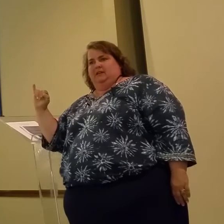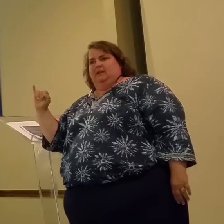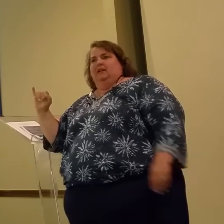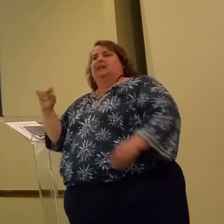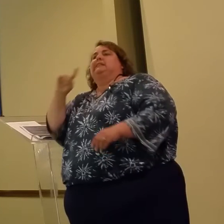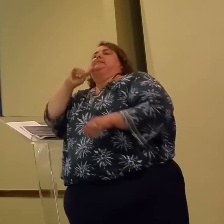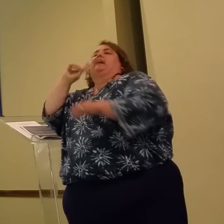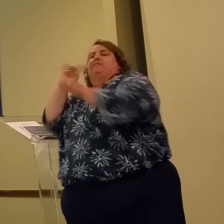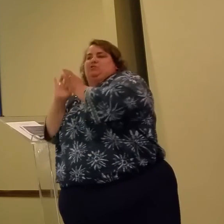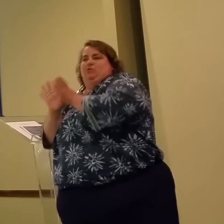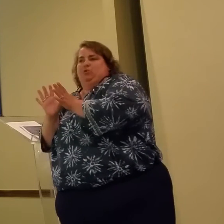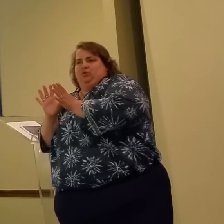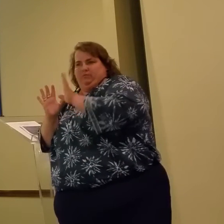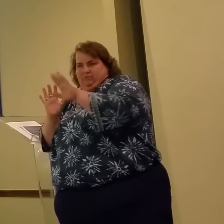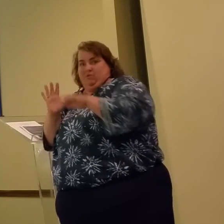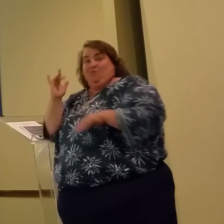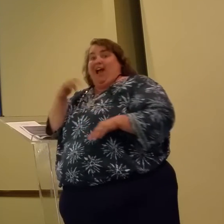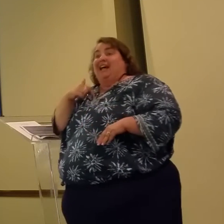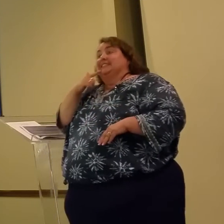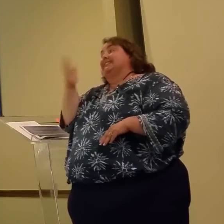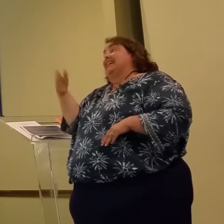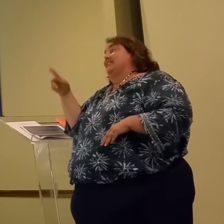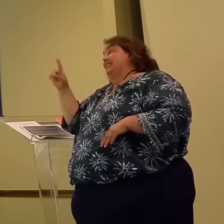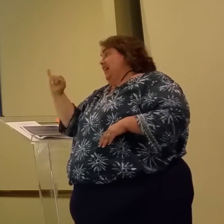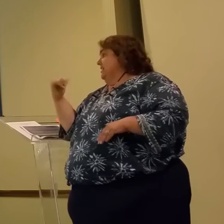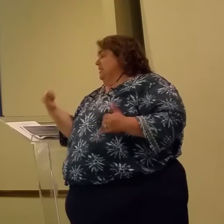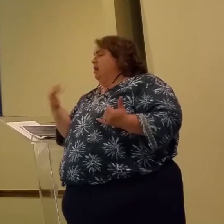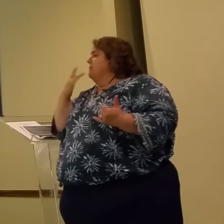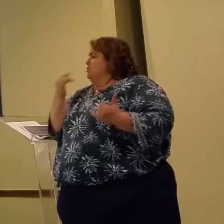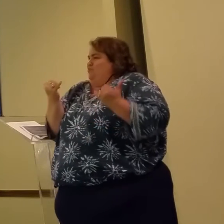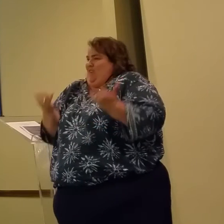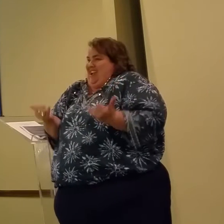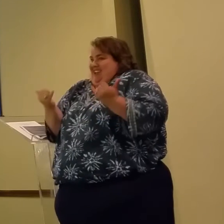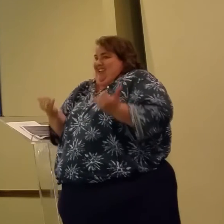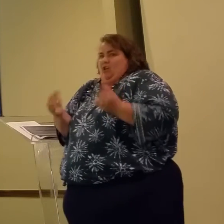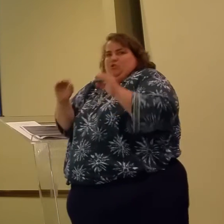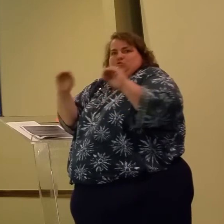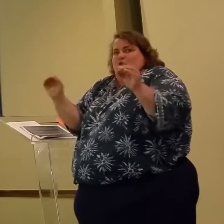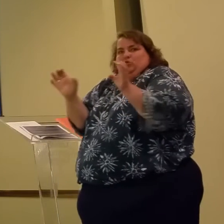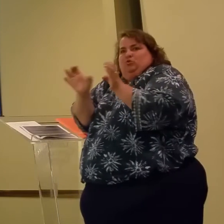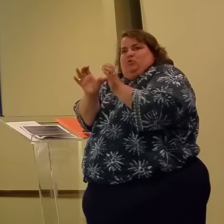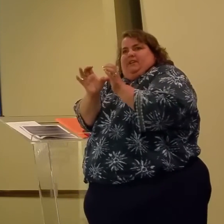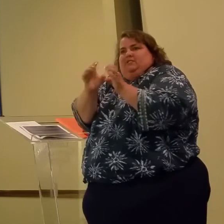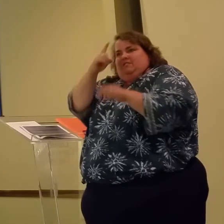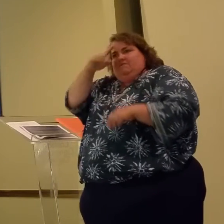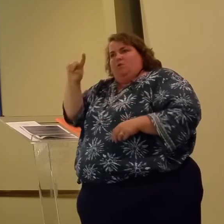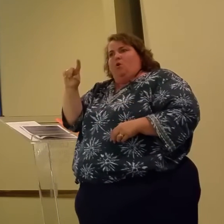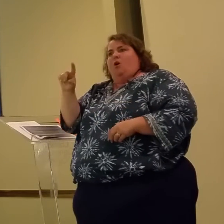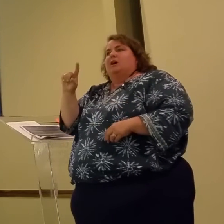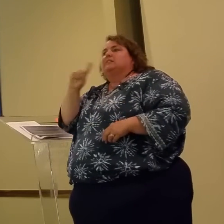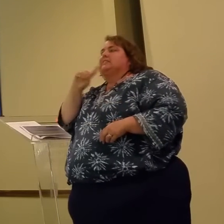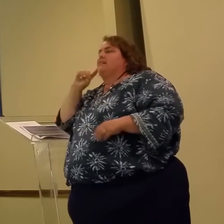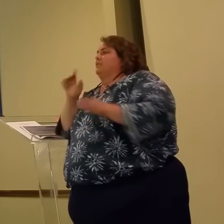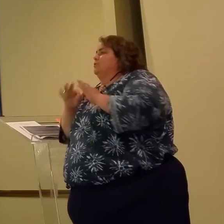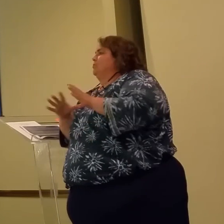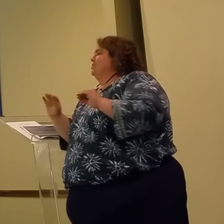/DI, deaf interpreters? And the reason I say DI is because right now, there's no certification for